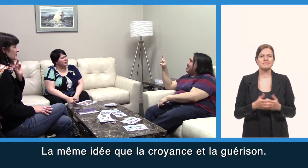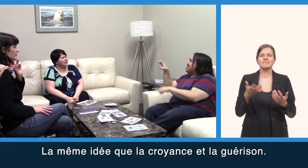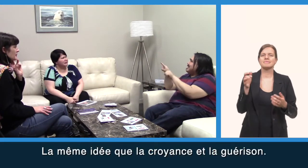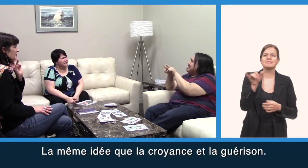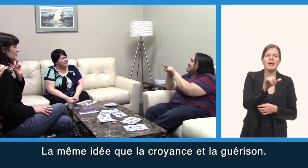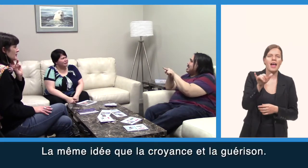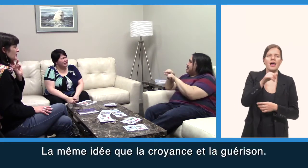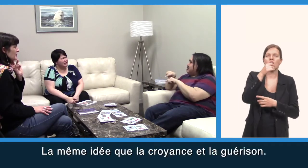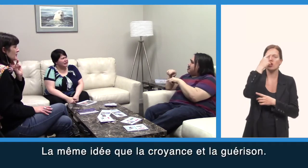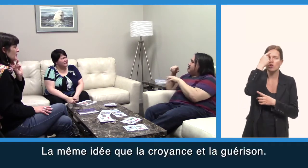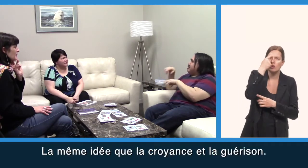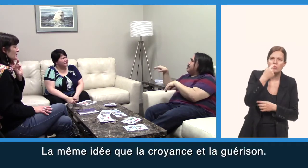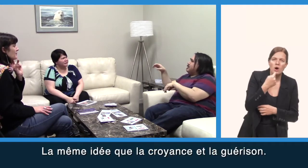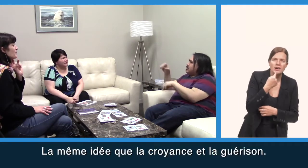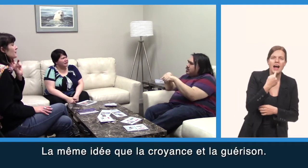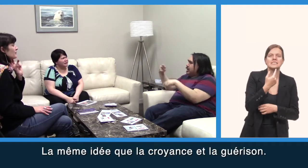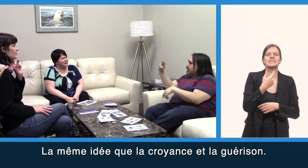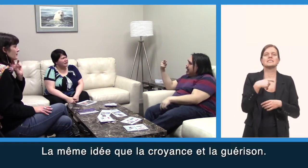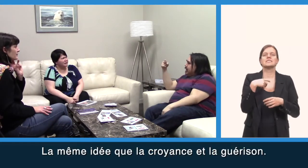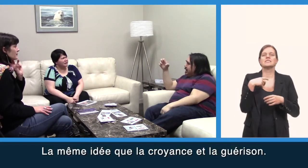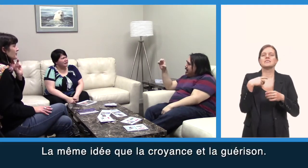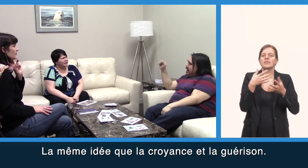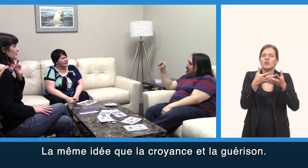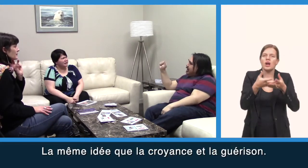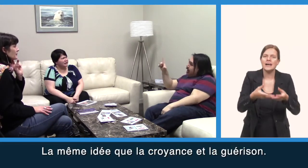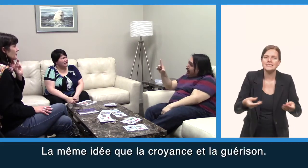Same idea as belief,